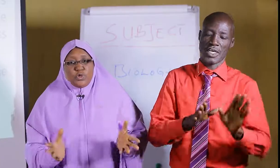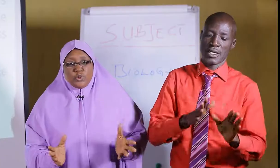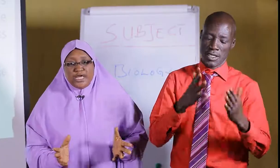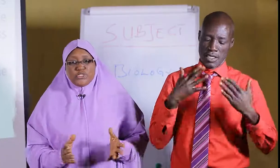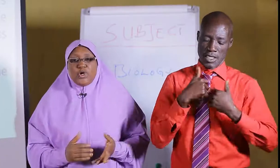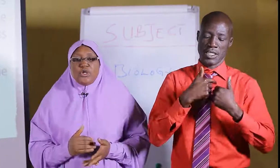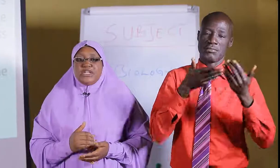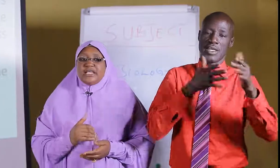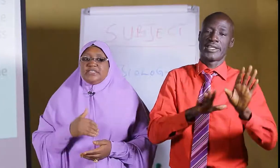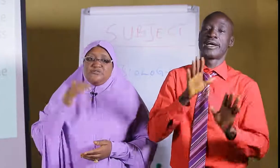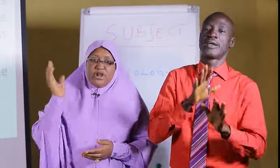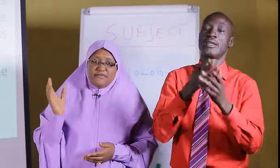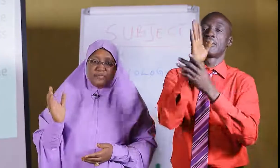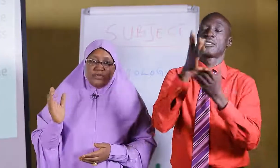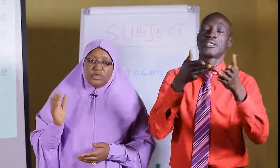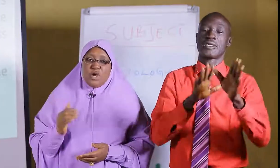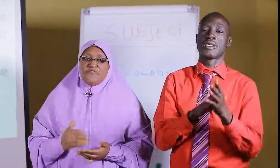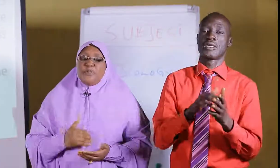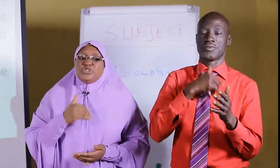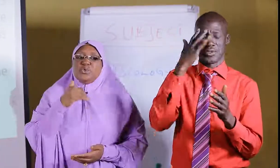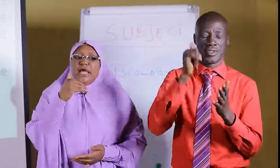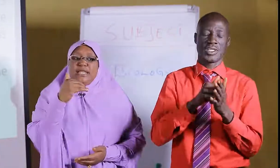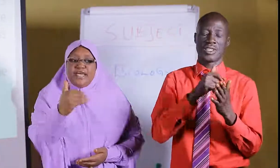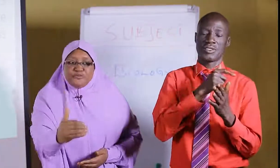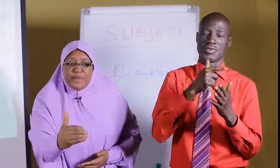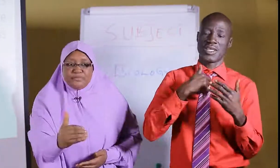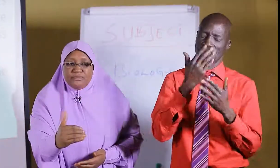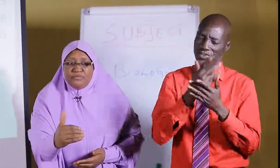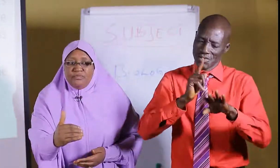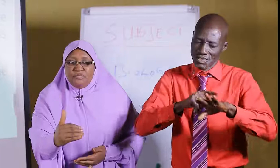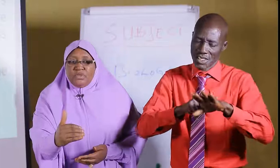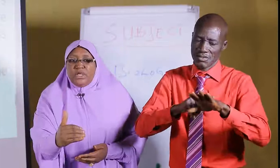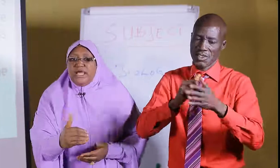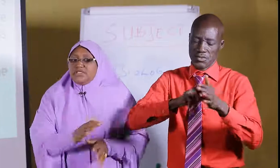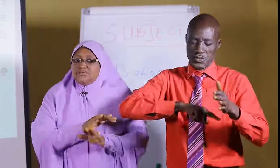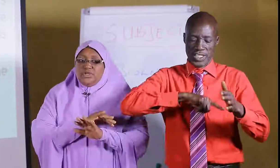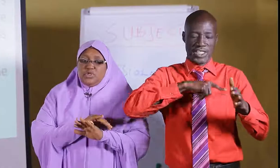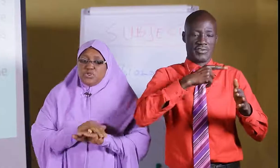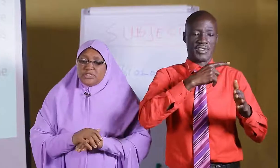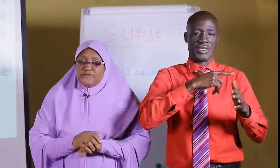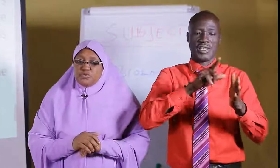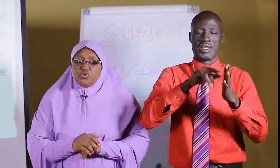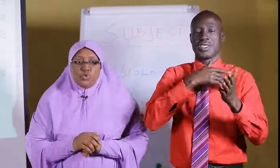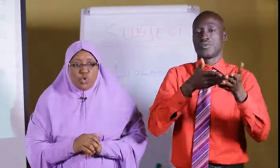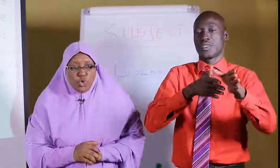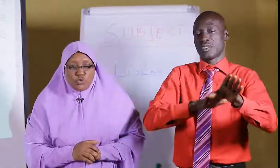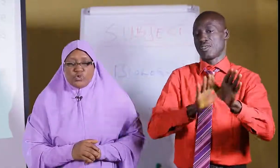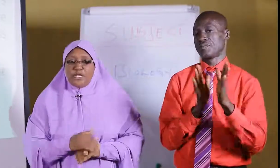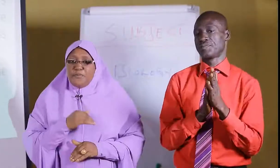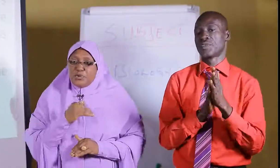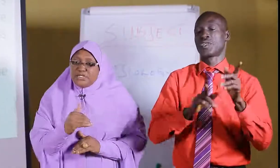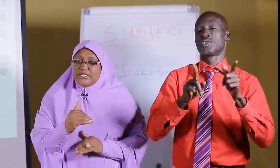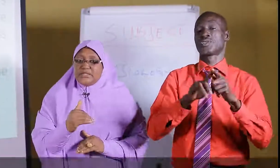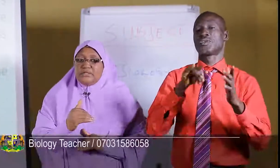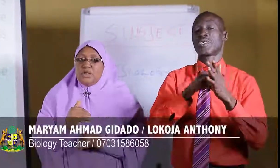We all know that you cannot exist forever. You have a particular lifespan that you just have to go. So